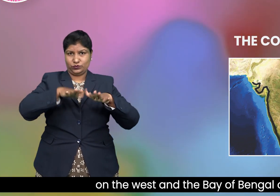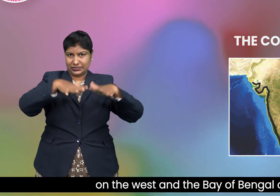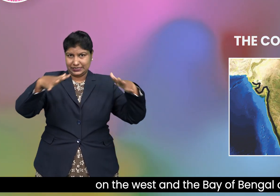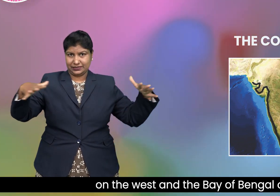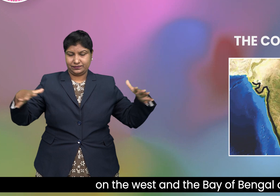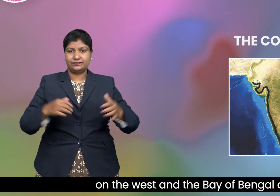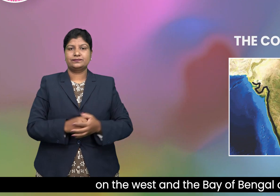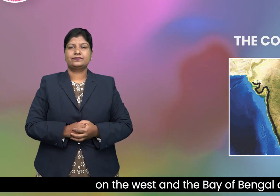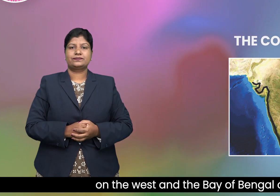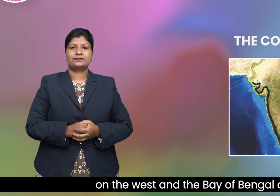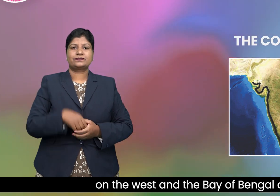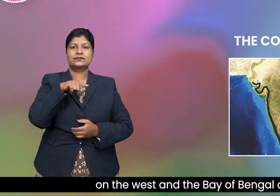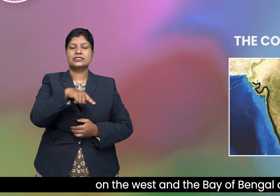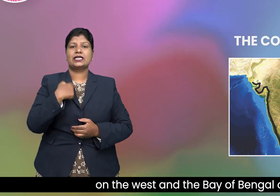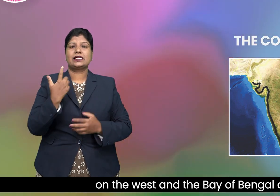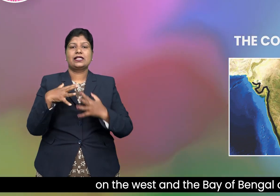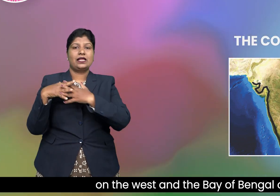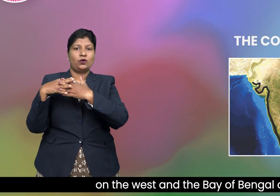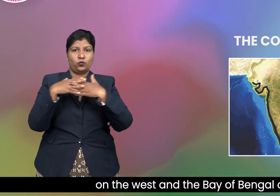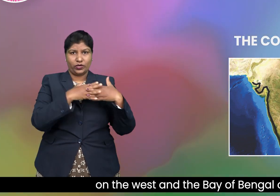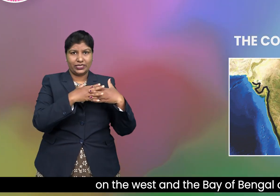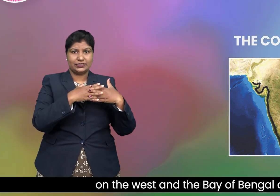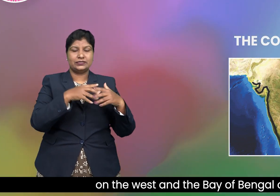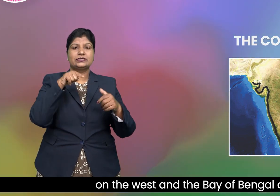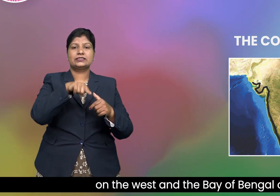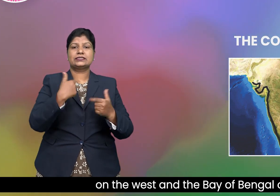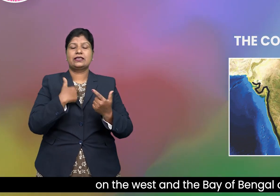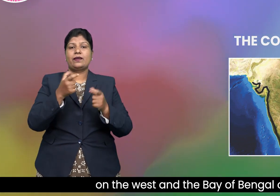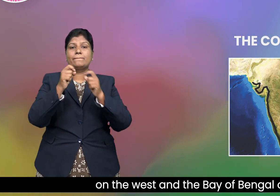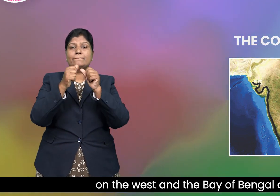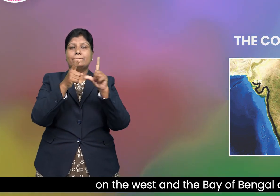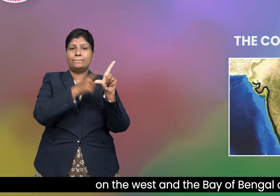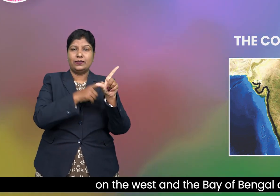on the west and bay of Bengal on the east